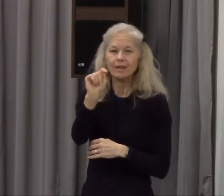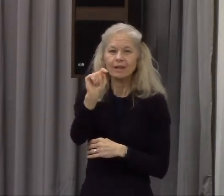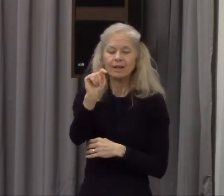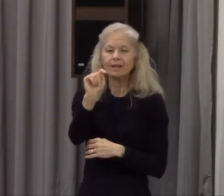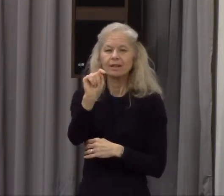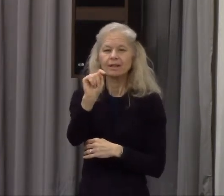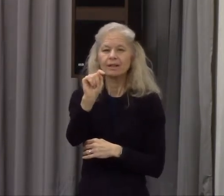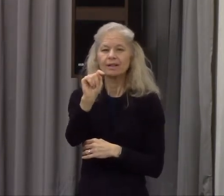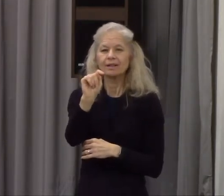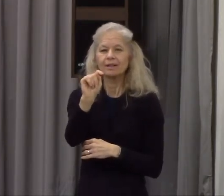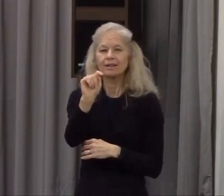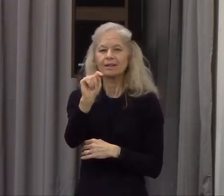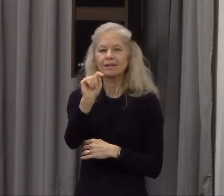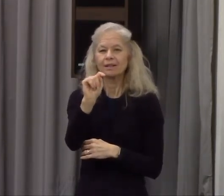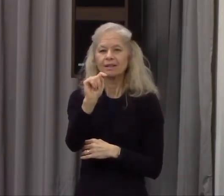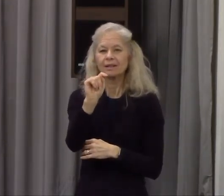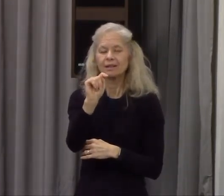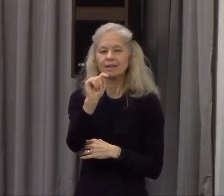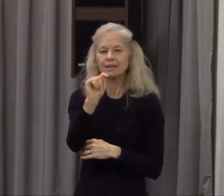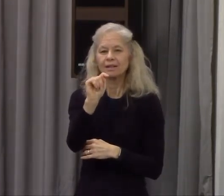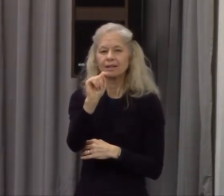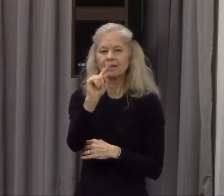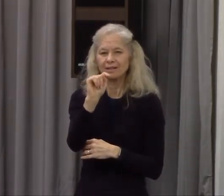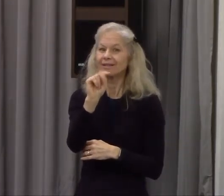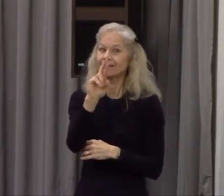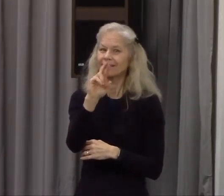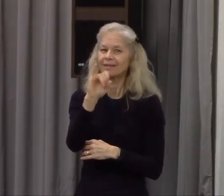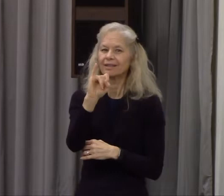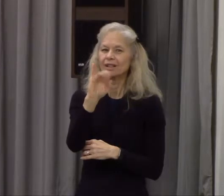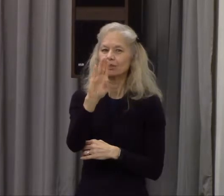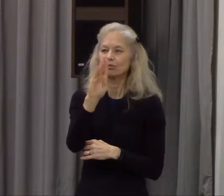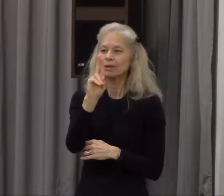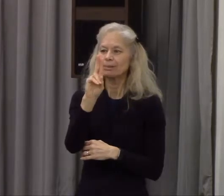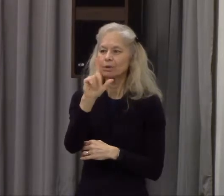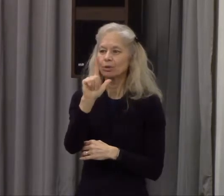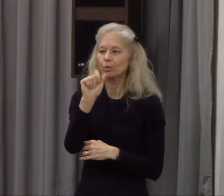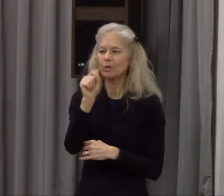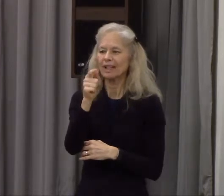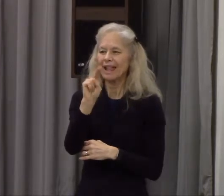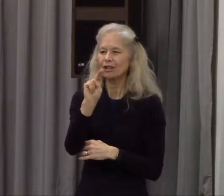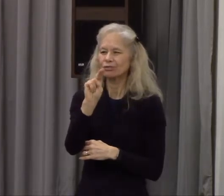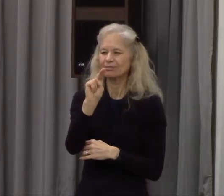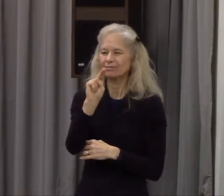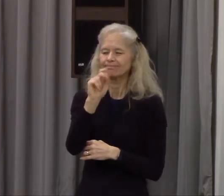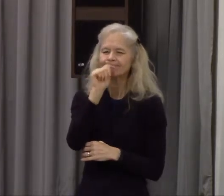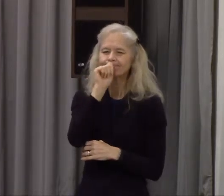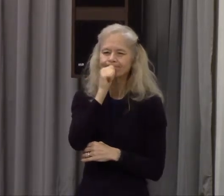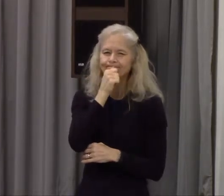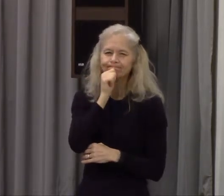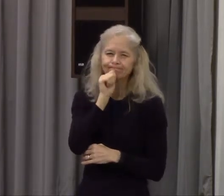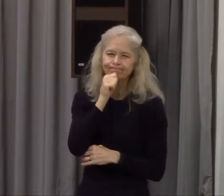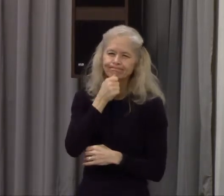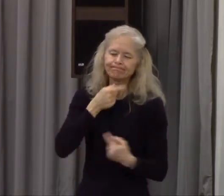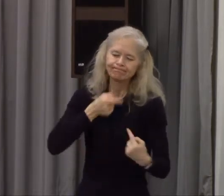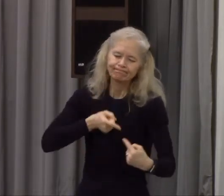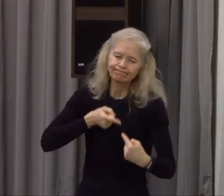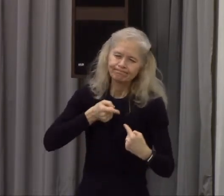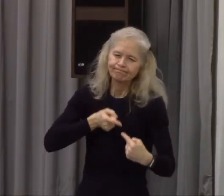Simeon blessed them and said unto Mary his mother, behold, this child is set for the fall